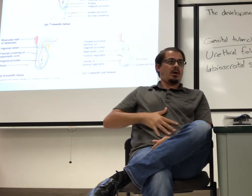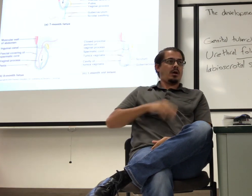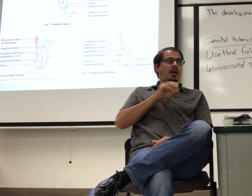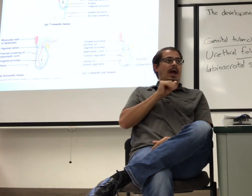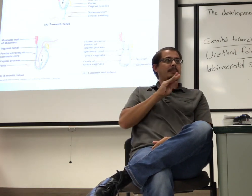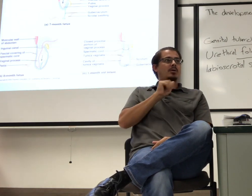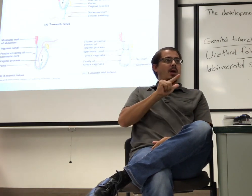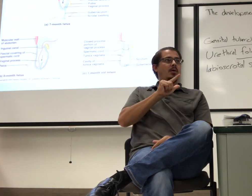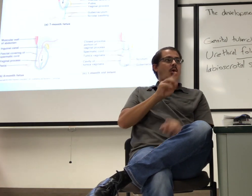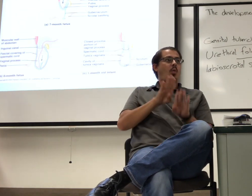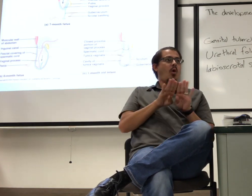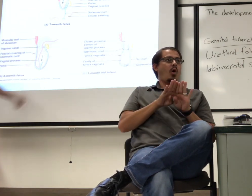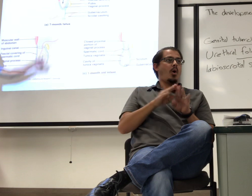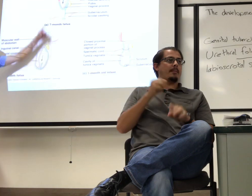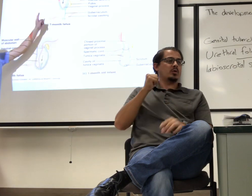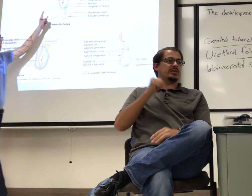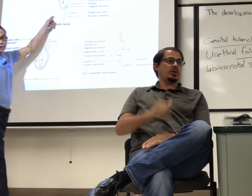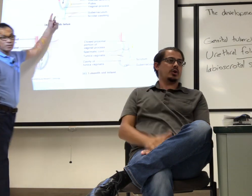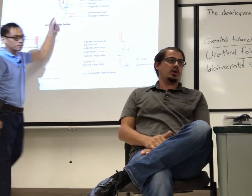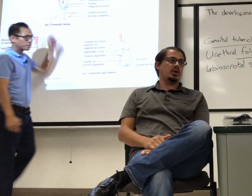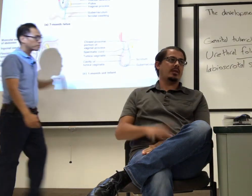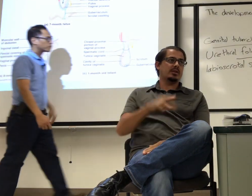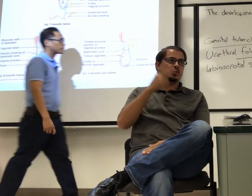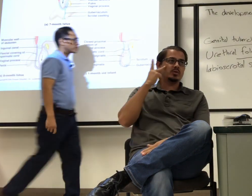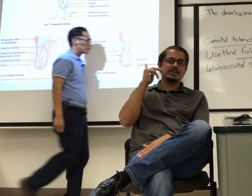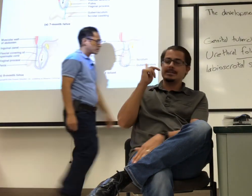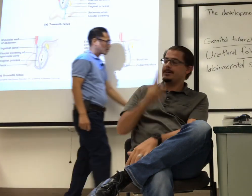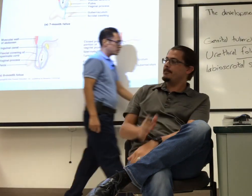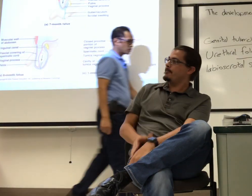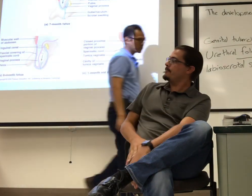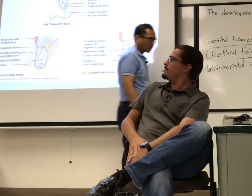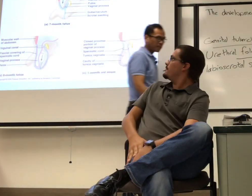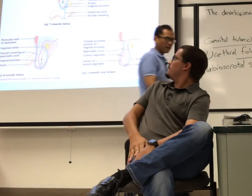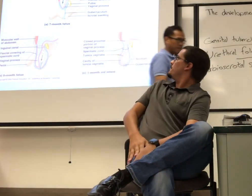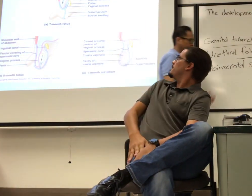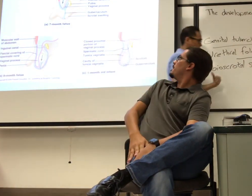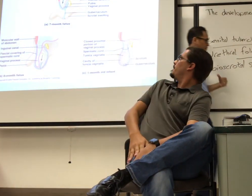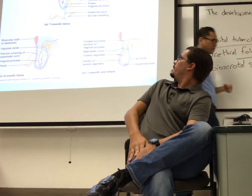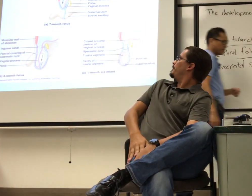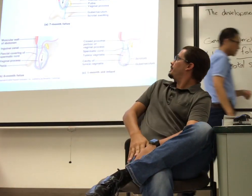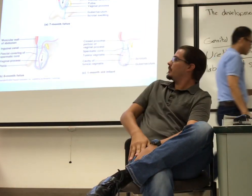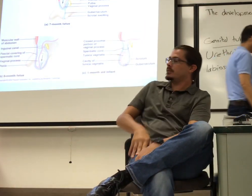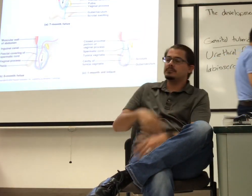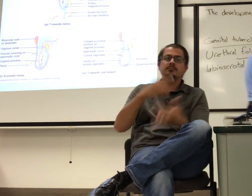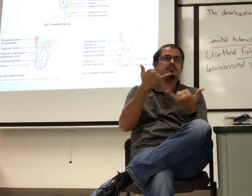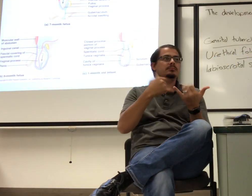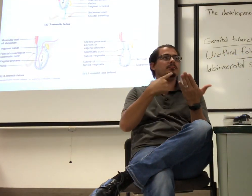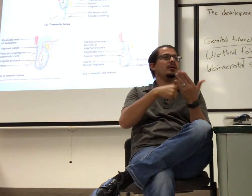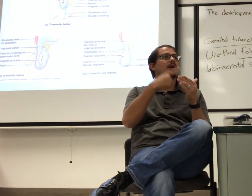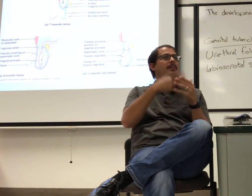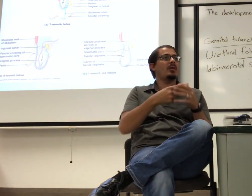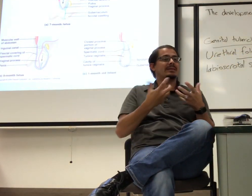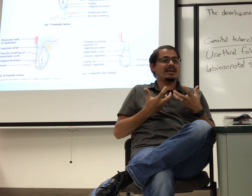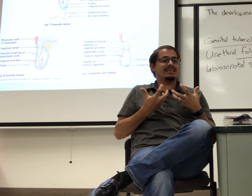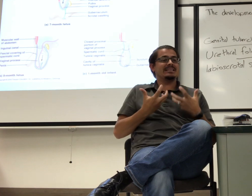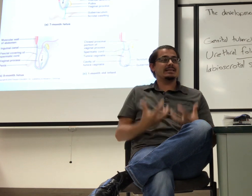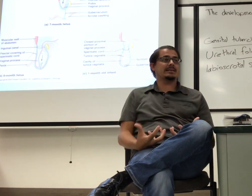okay? That's what you see up here. So let's talk about the descent of the testes.